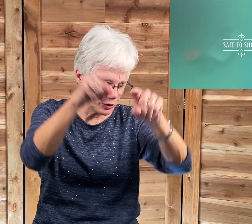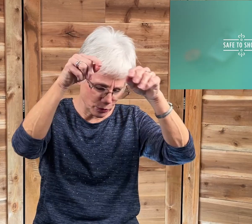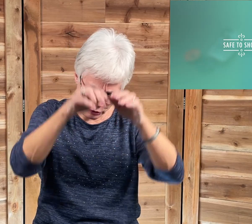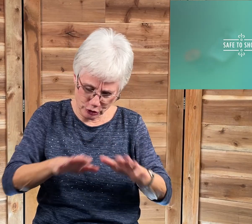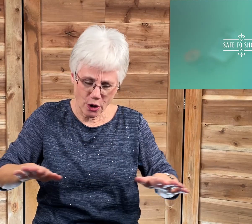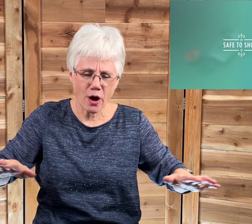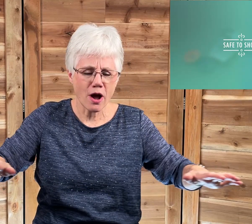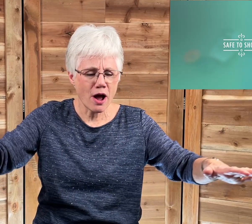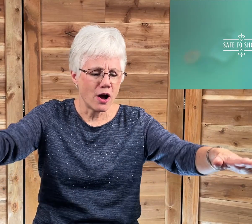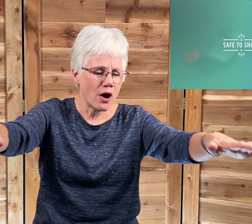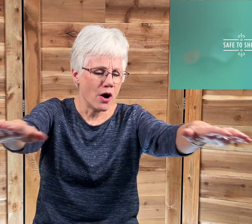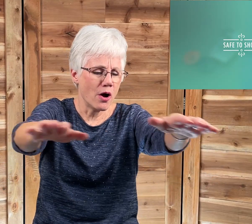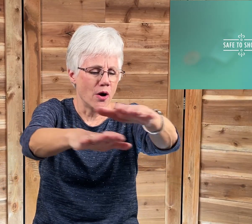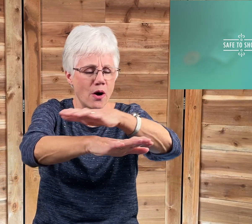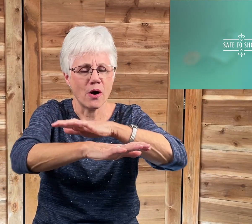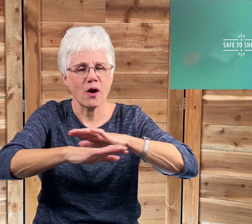Safe to